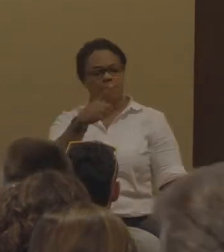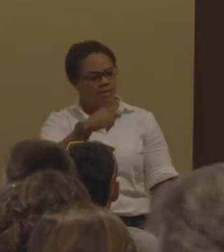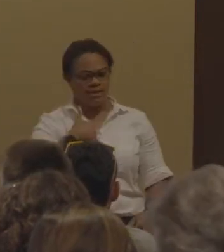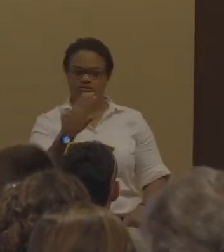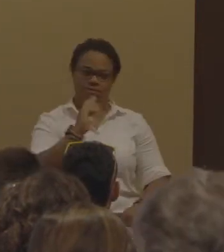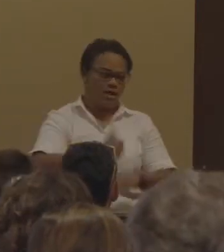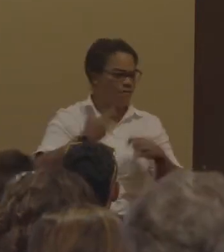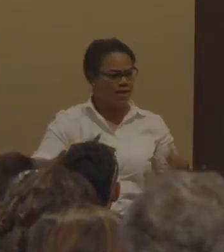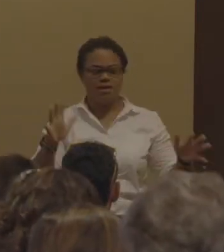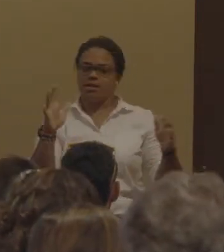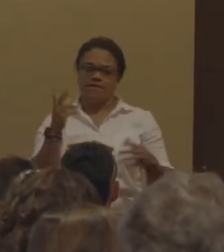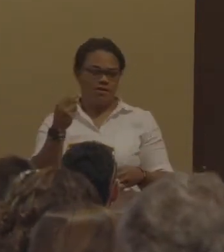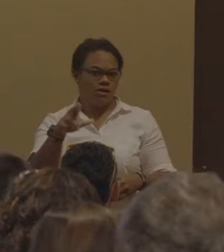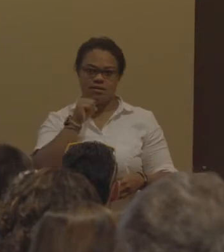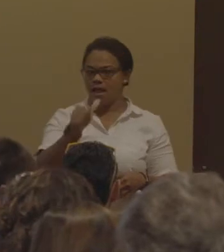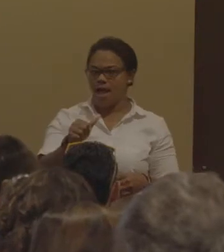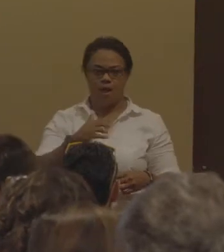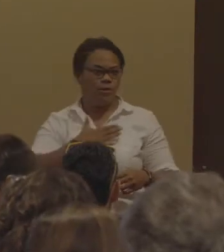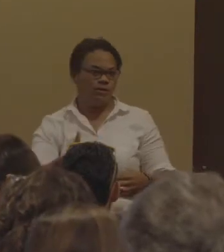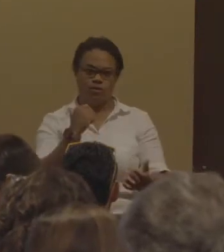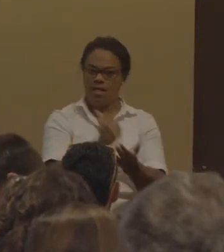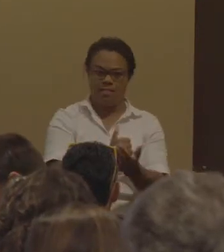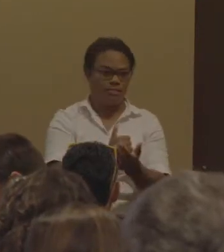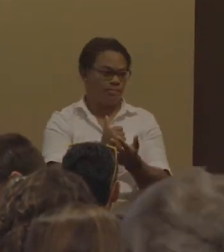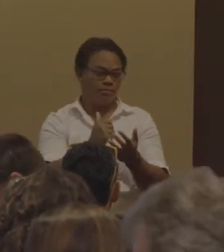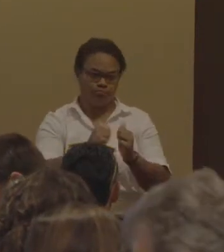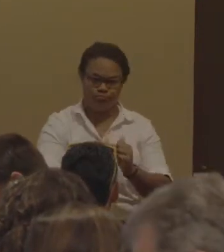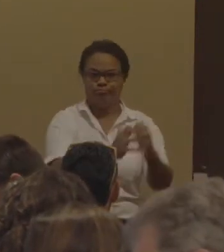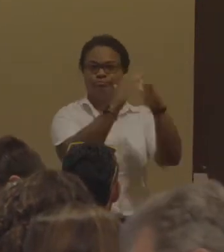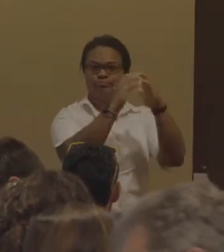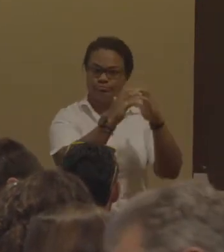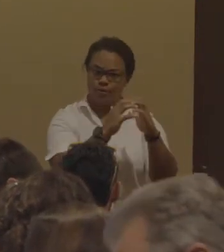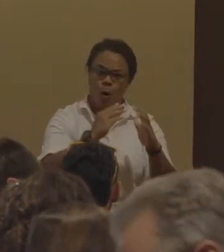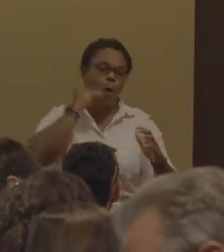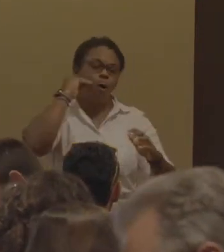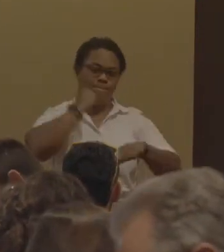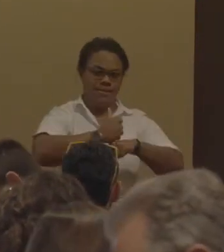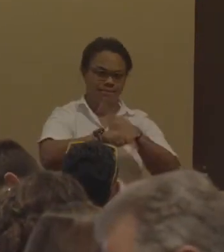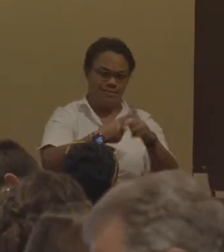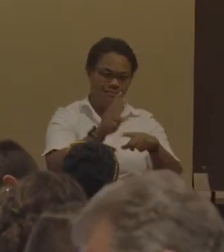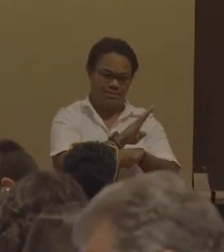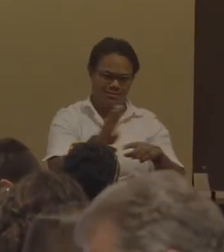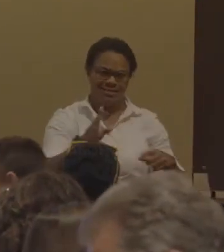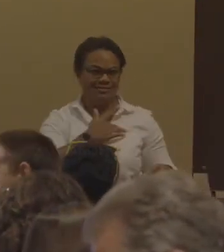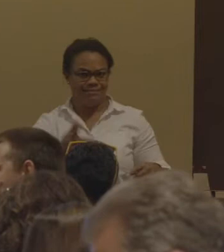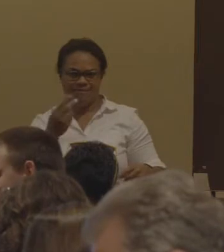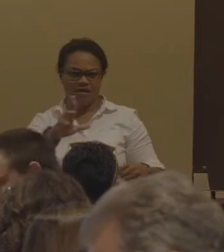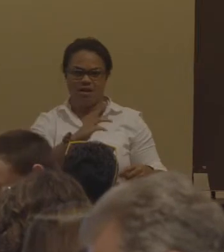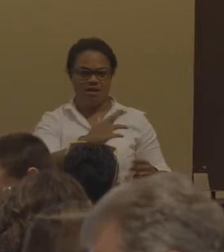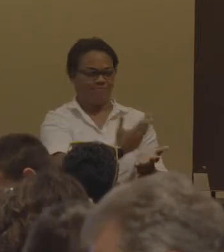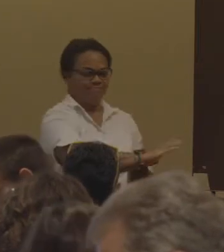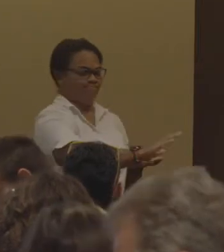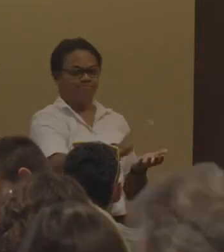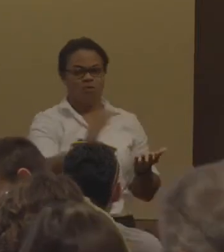VR does not really look at family or home-based type businesses or anything like that, that they really steer away from that.